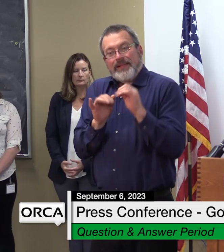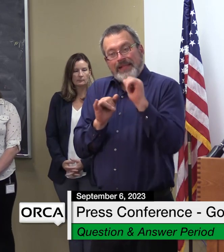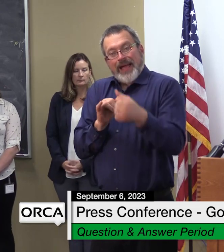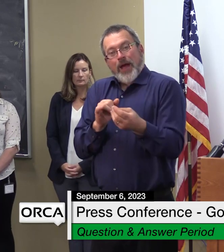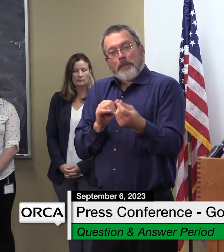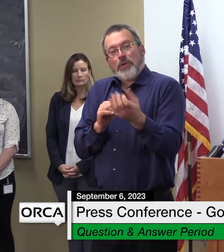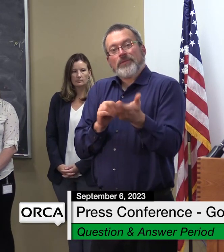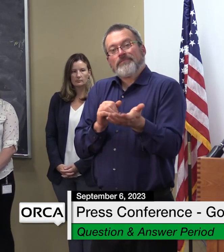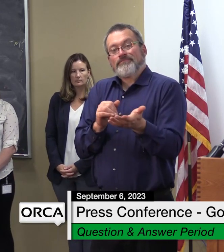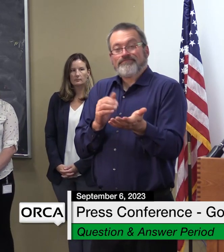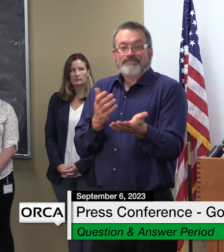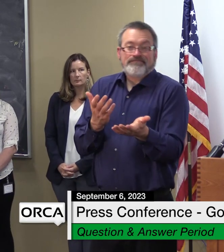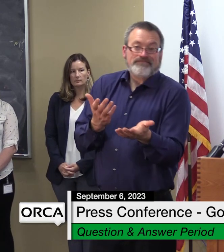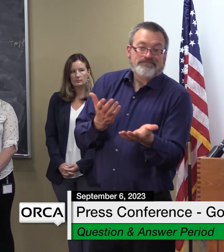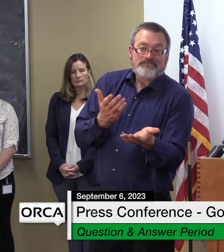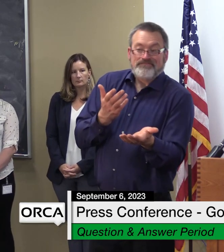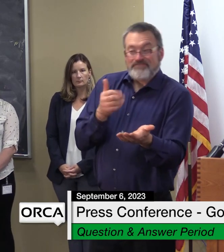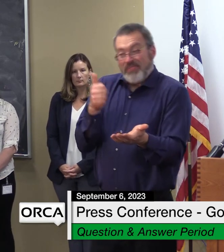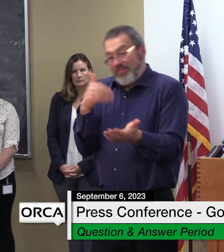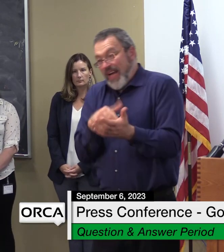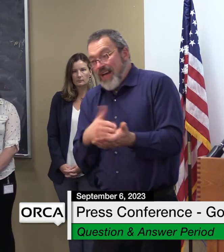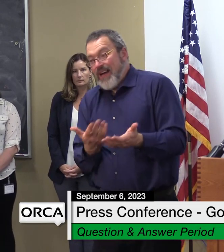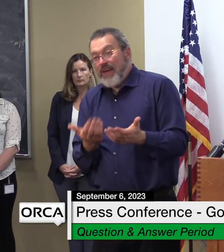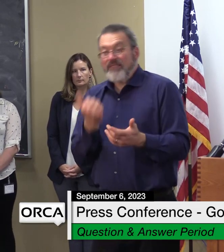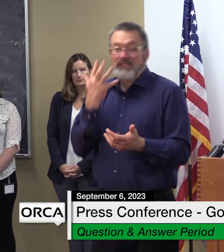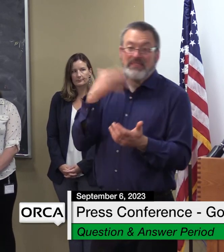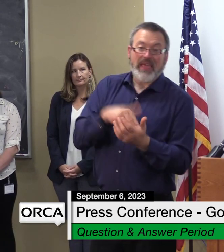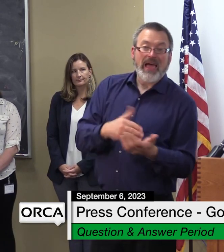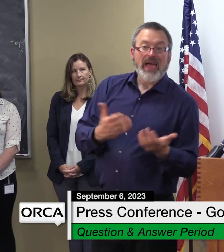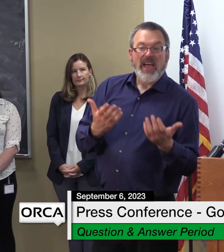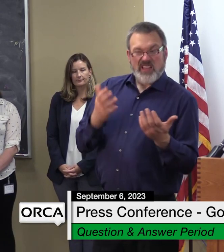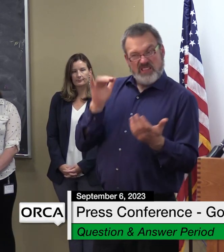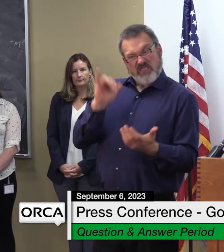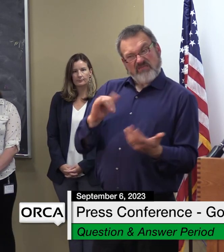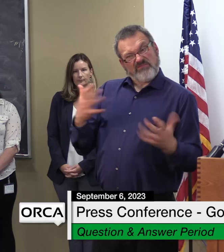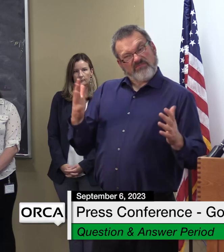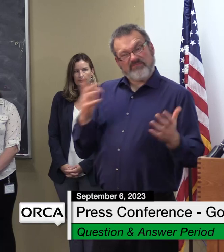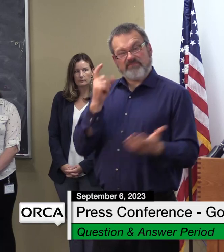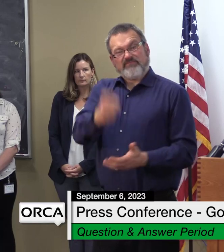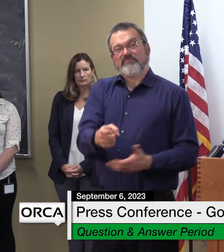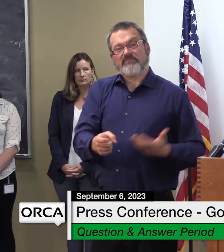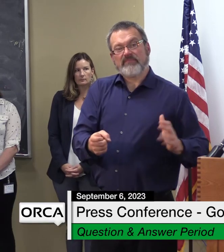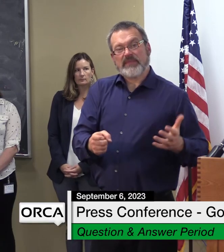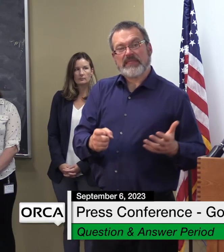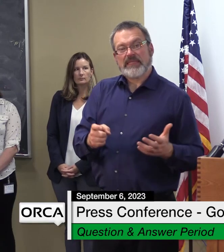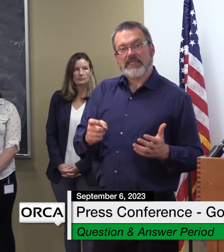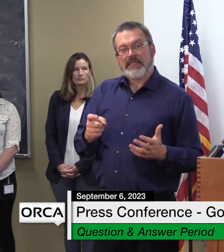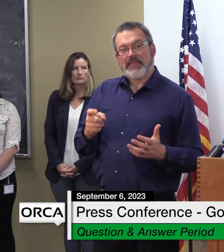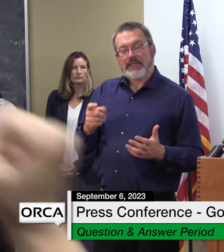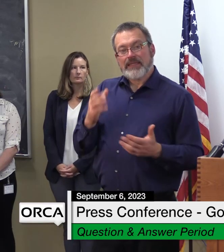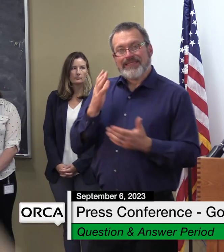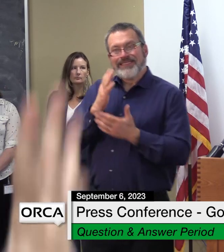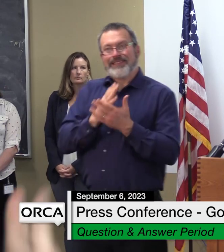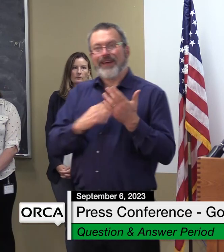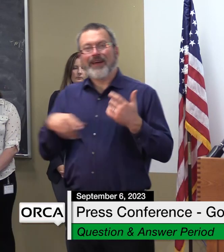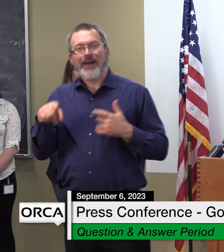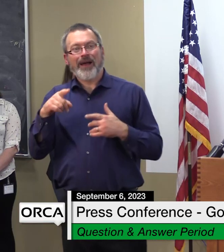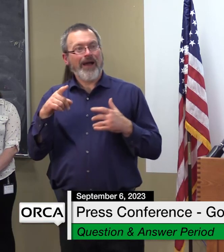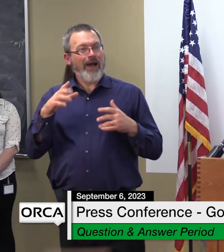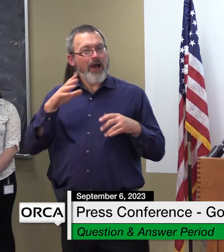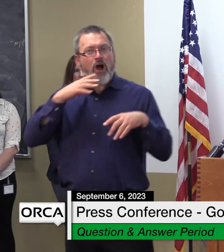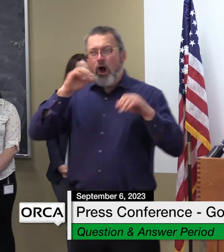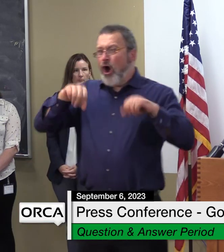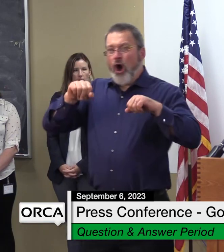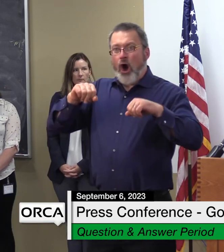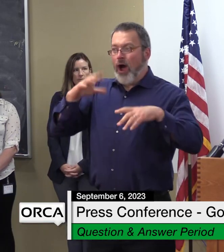valued at 10,000 to 15,000, that's all you're going to get. And I think some of us envision everyone, if they had a